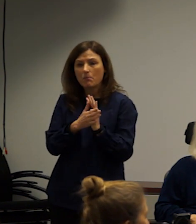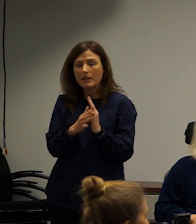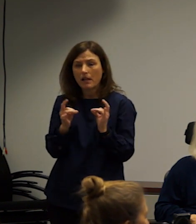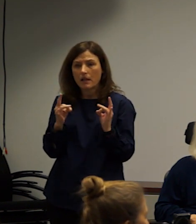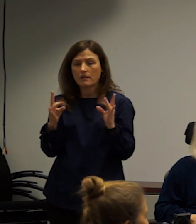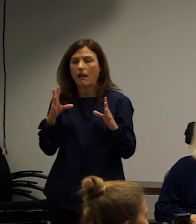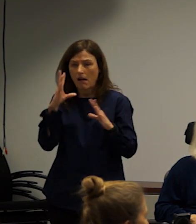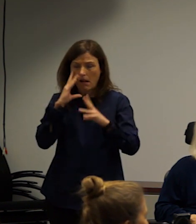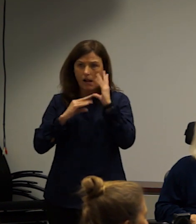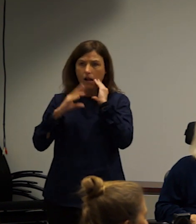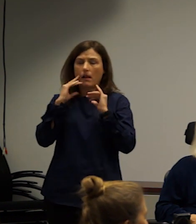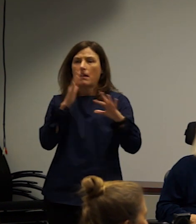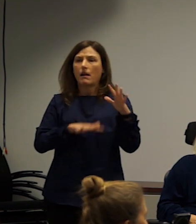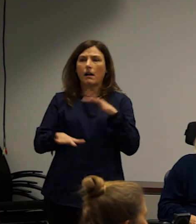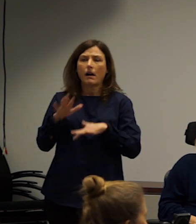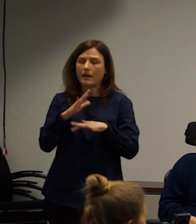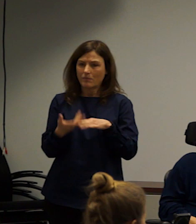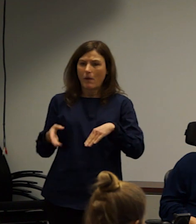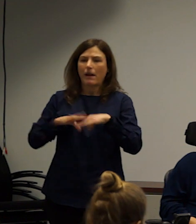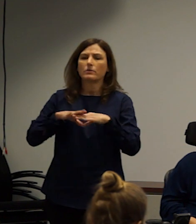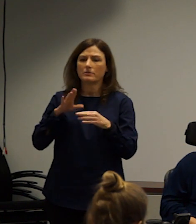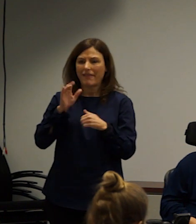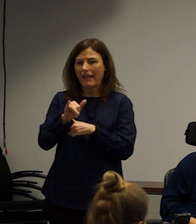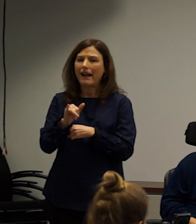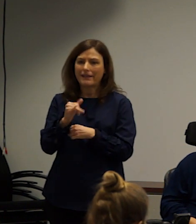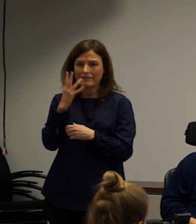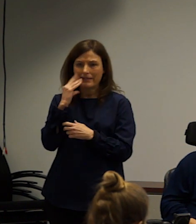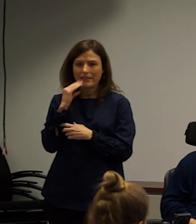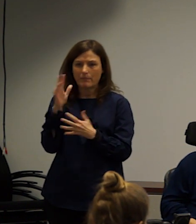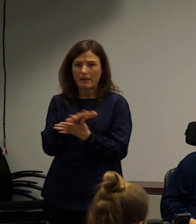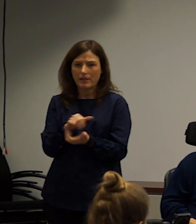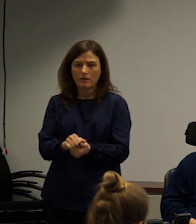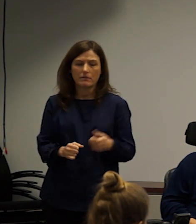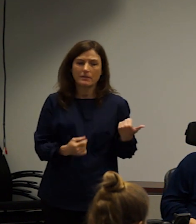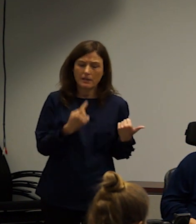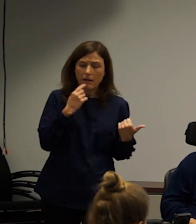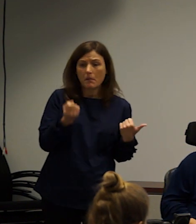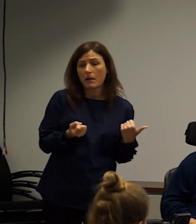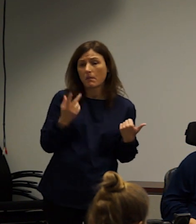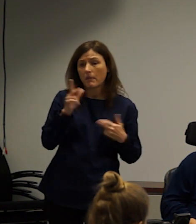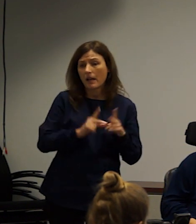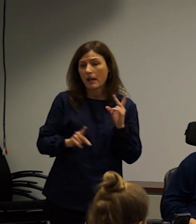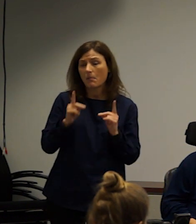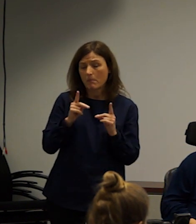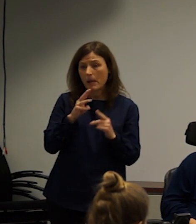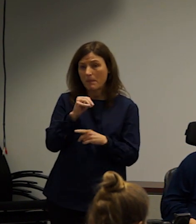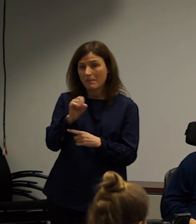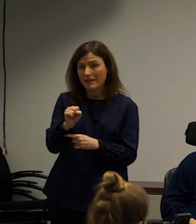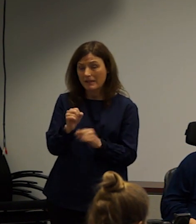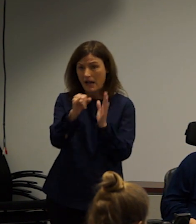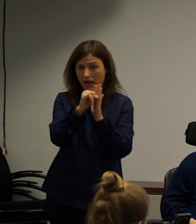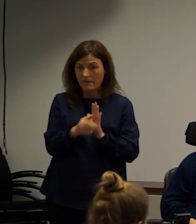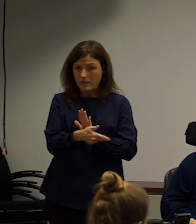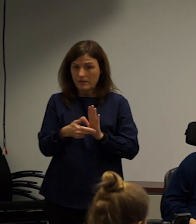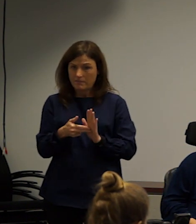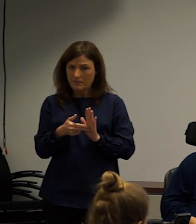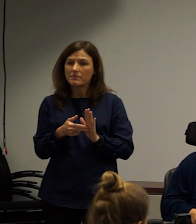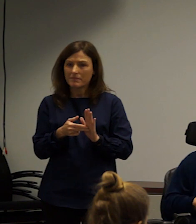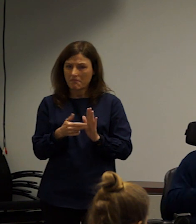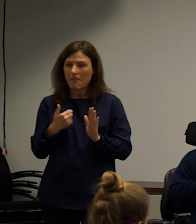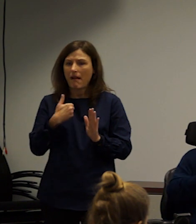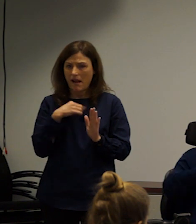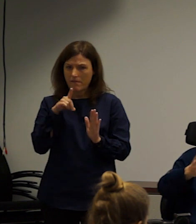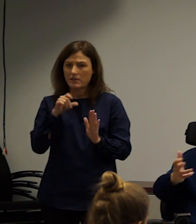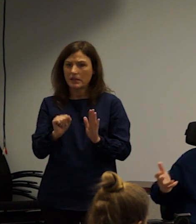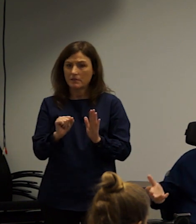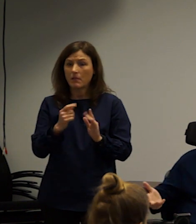top of a exactly. exactly. And we have the people, the many, many people in Mississippi that identify as being people with